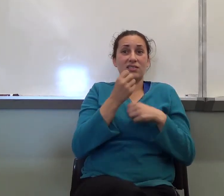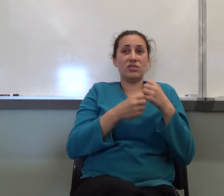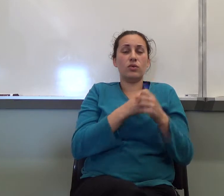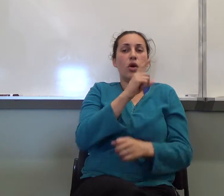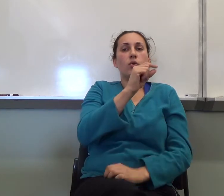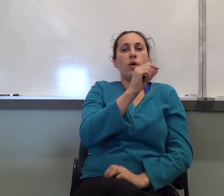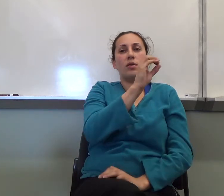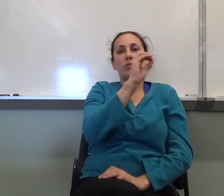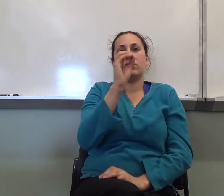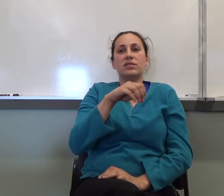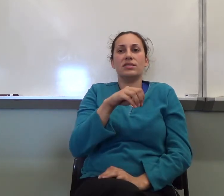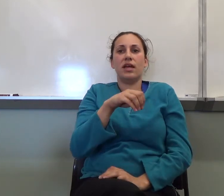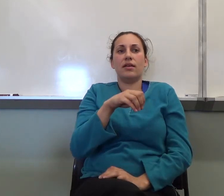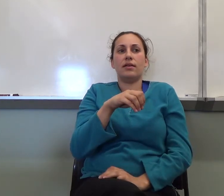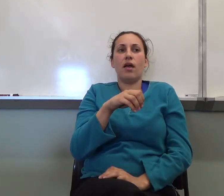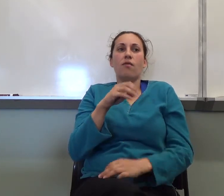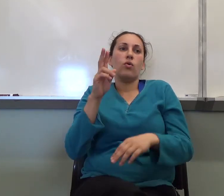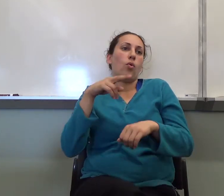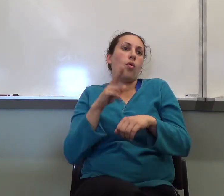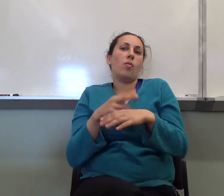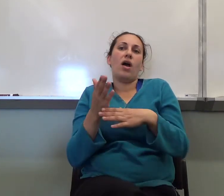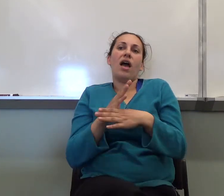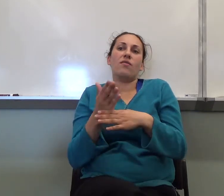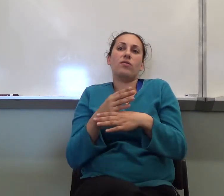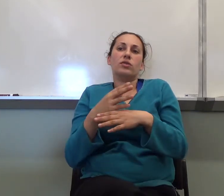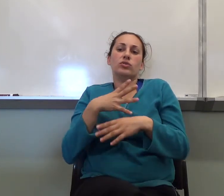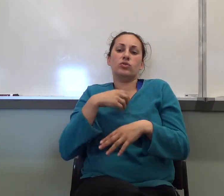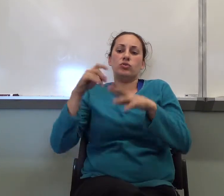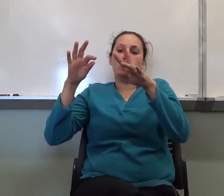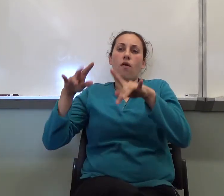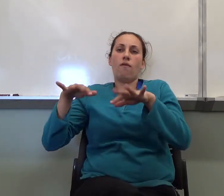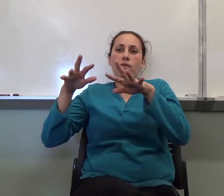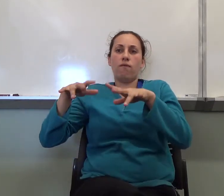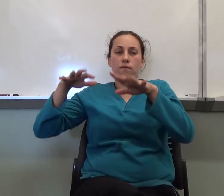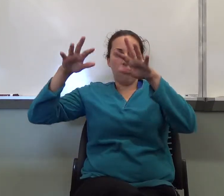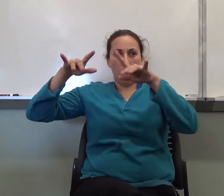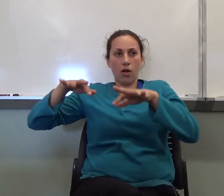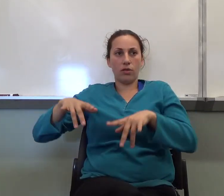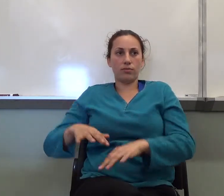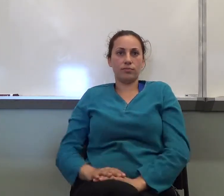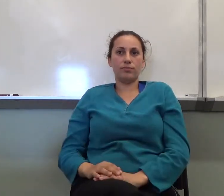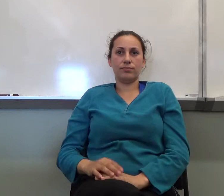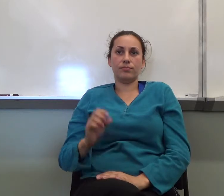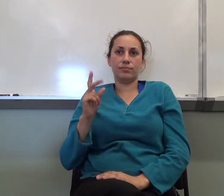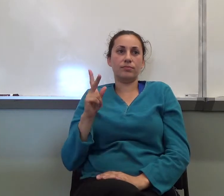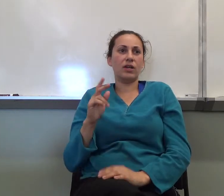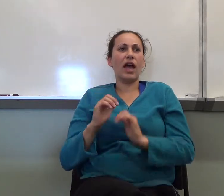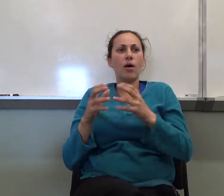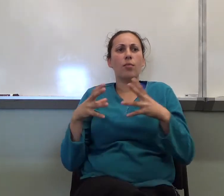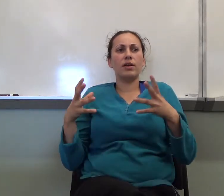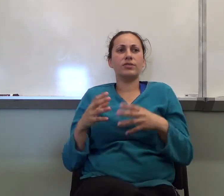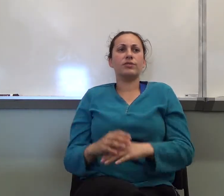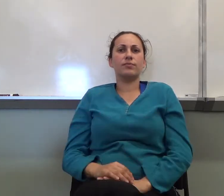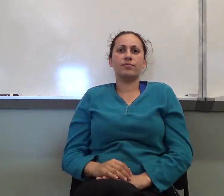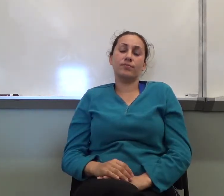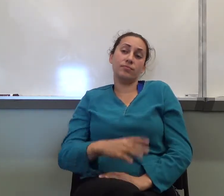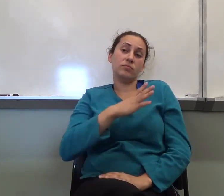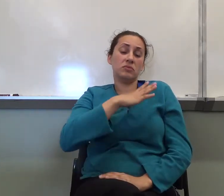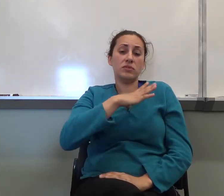Buffalo get this year? Right, that's three sentences, three English sentences, huh? And it's fine, you know, we know to read